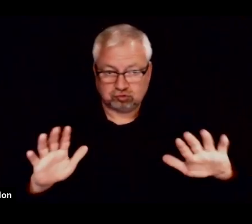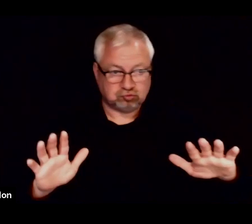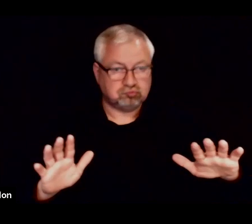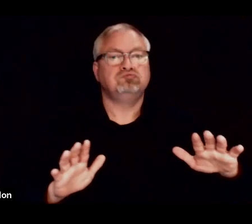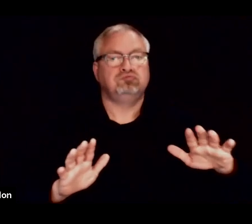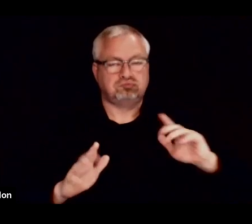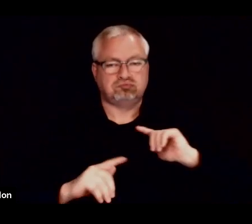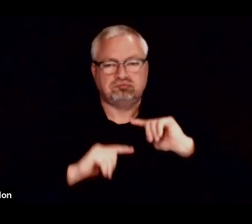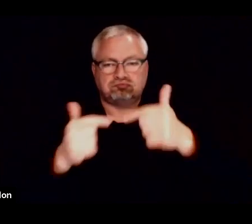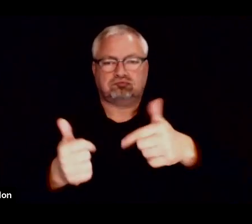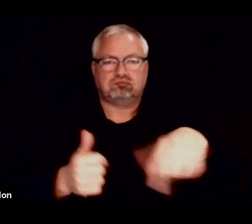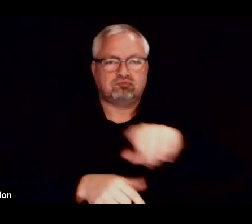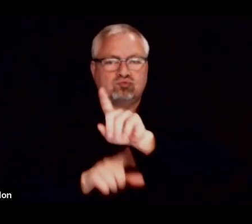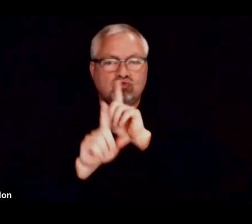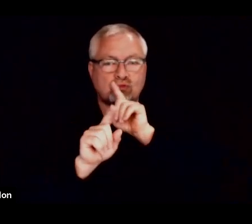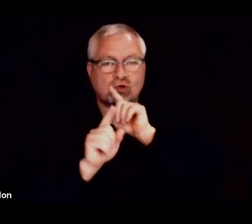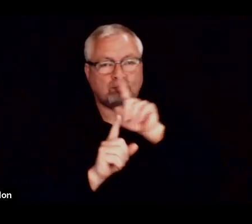Commissioner Malcolm.